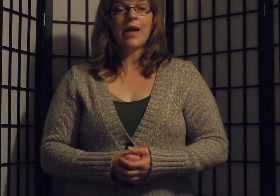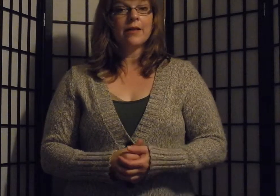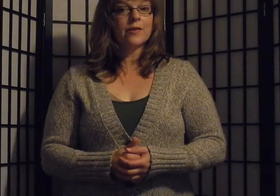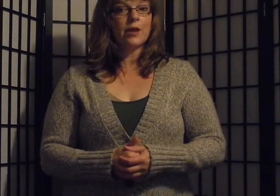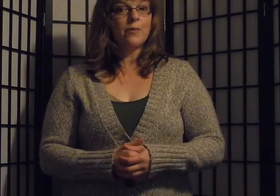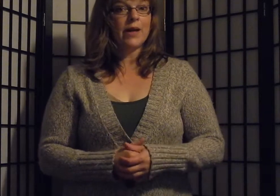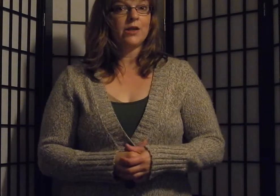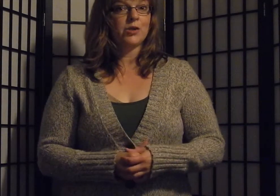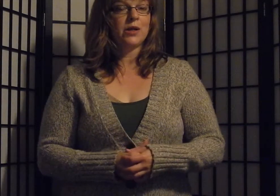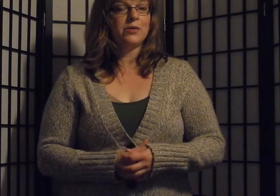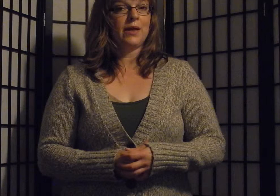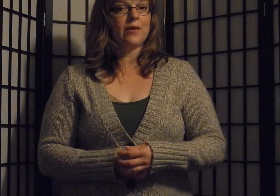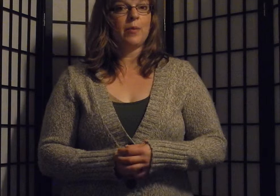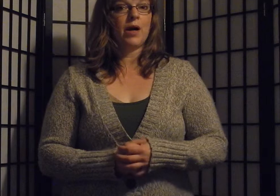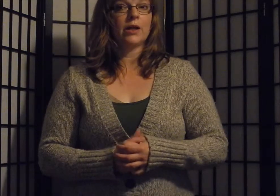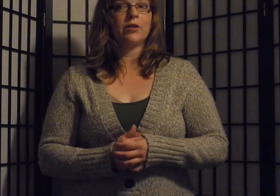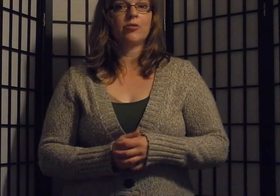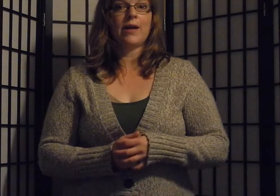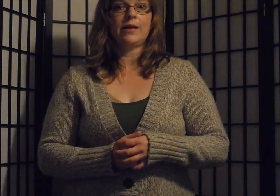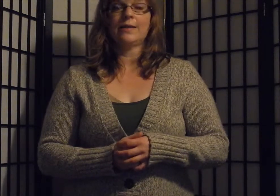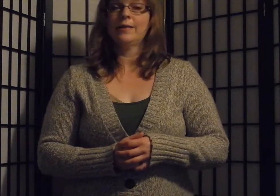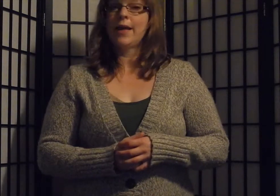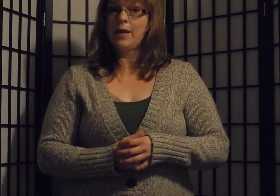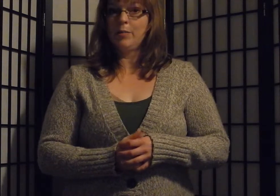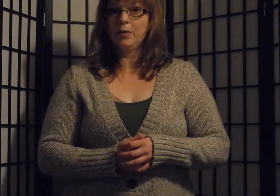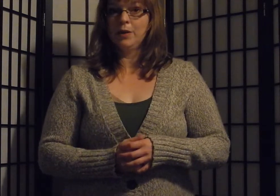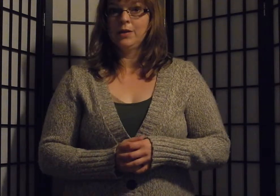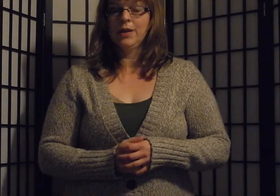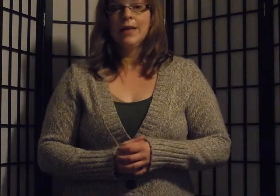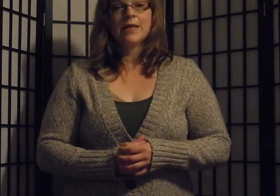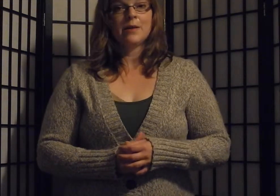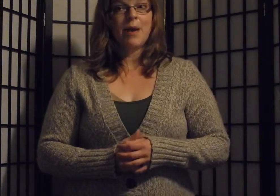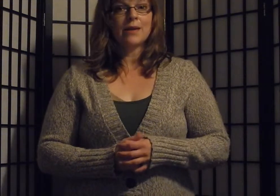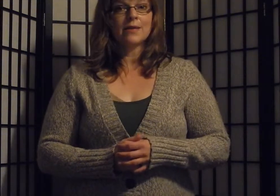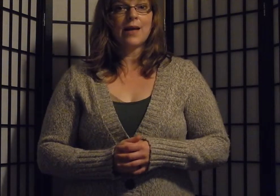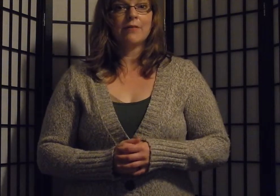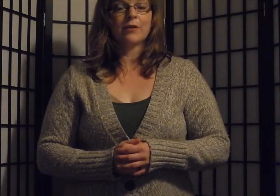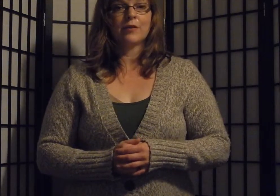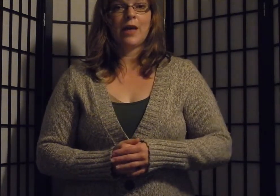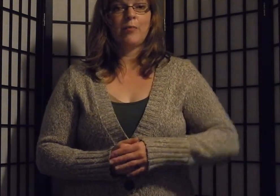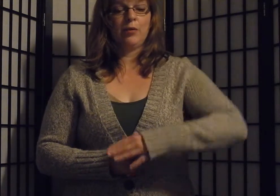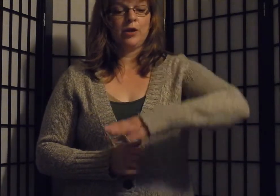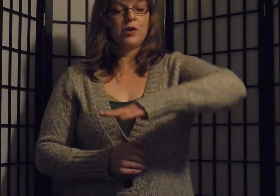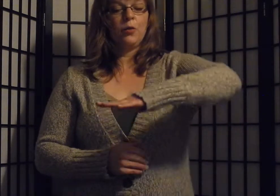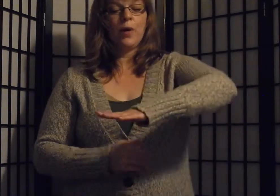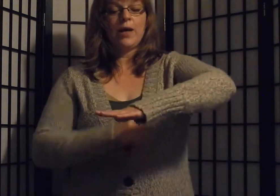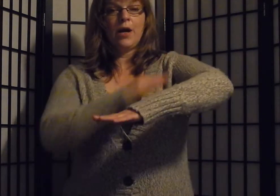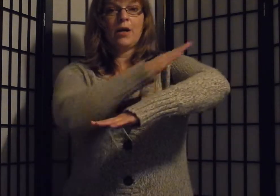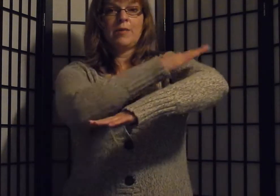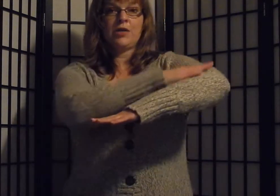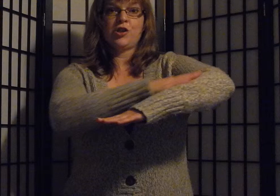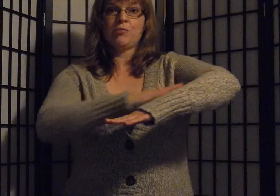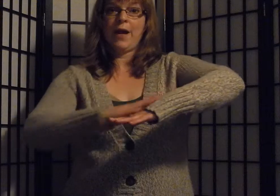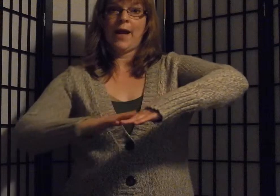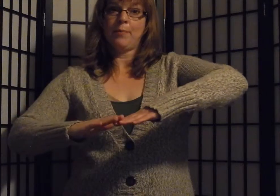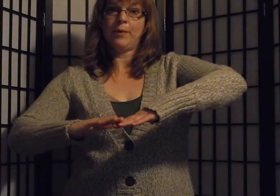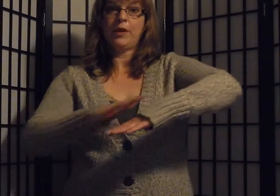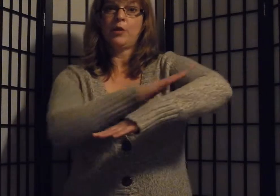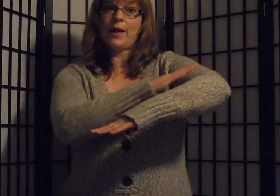Another thing you might enjoy doing at the park is riding a skateboard. To make the sign for skateboard, one arm is your ramp that you might